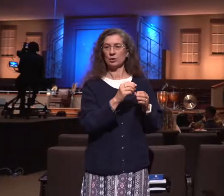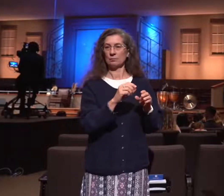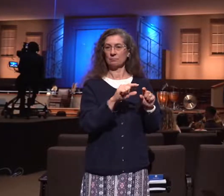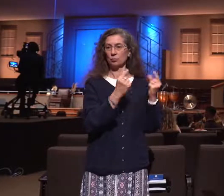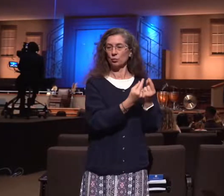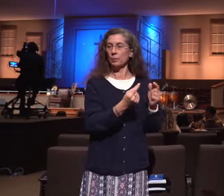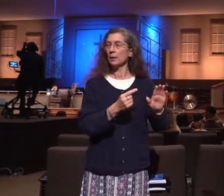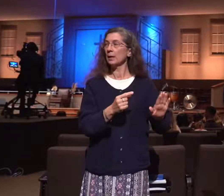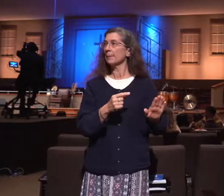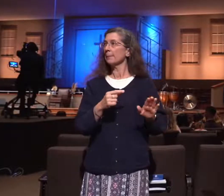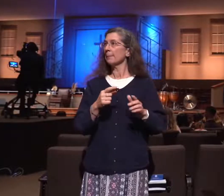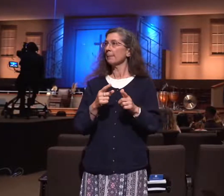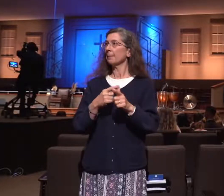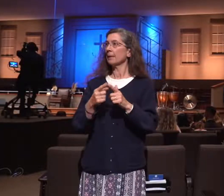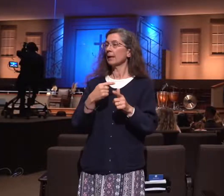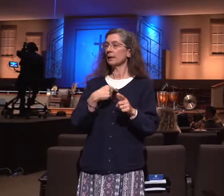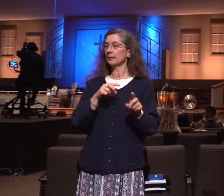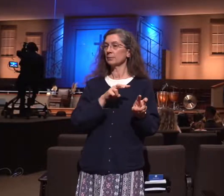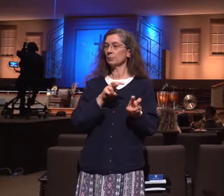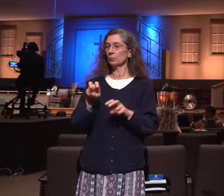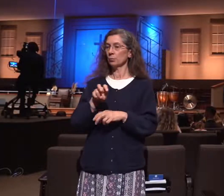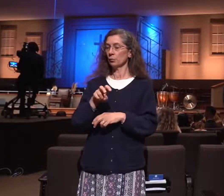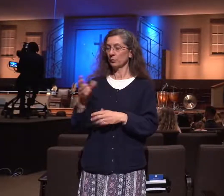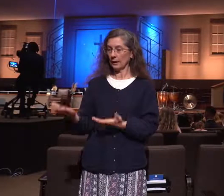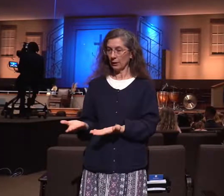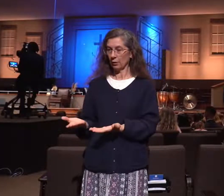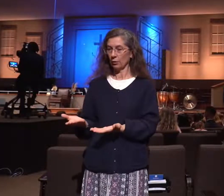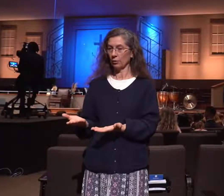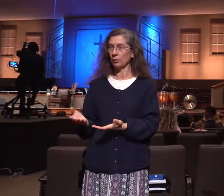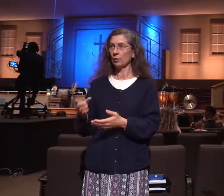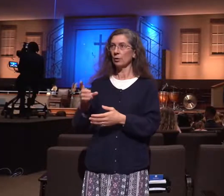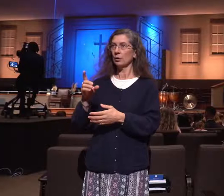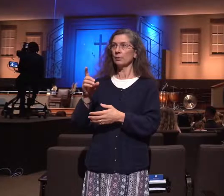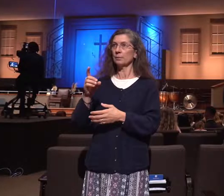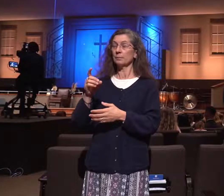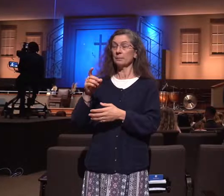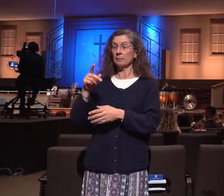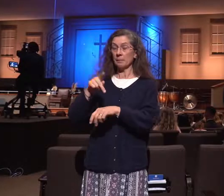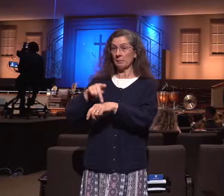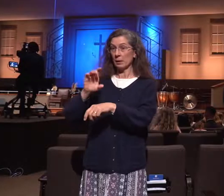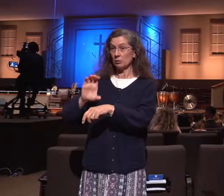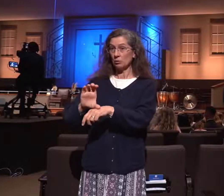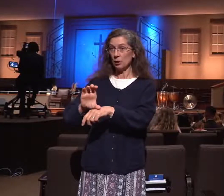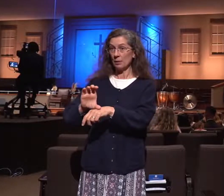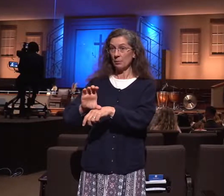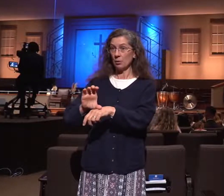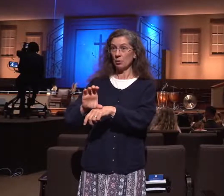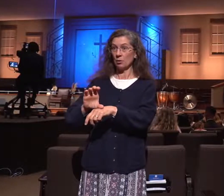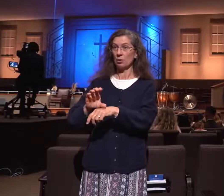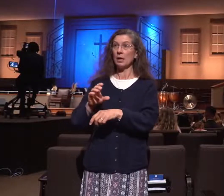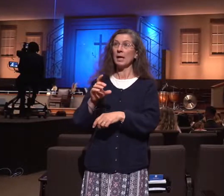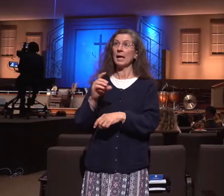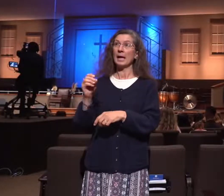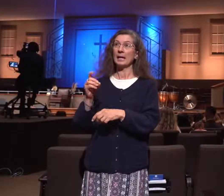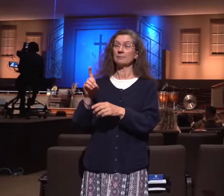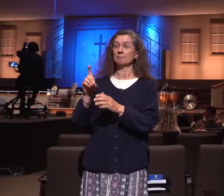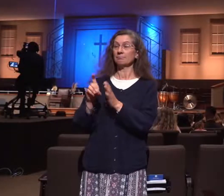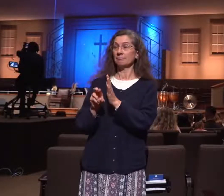Dr. Mark Rasmussen and Dr. Paul Chappell had my future planned out for